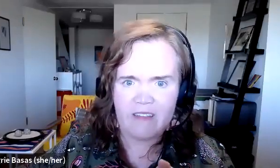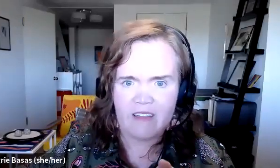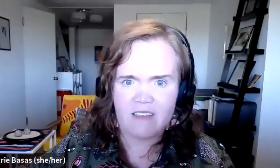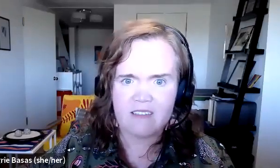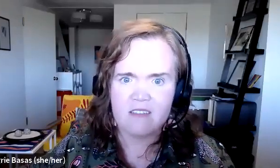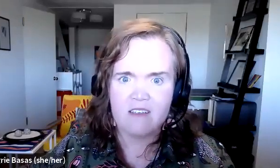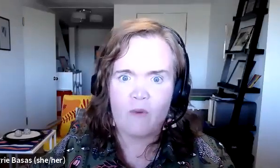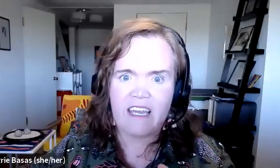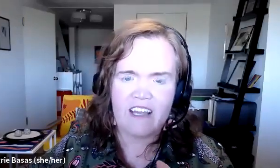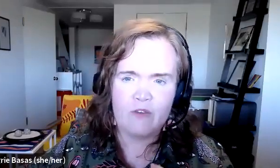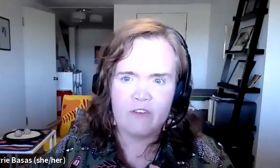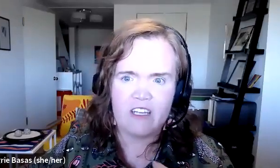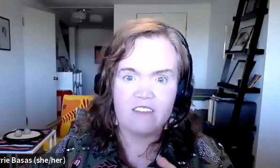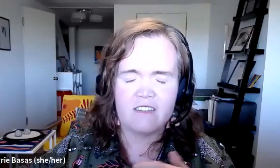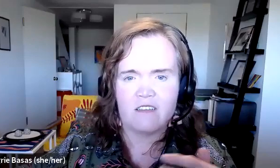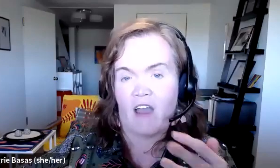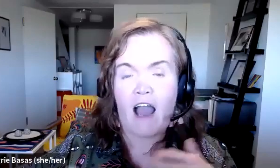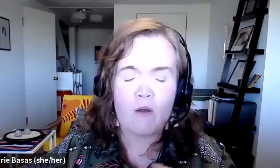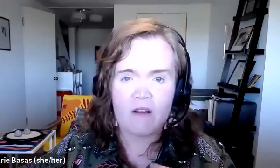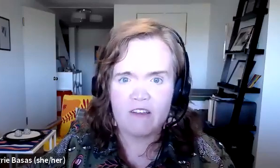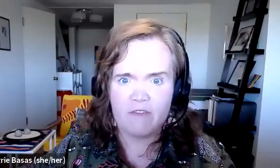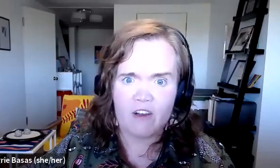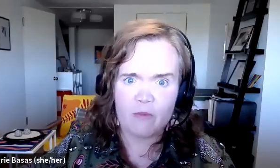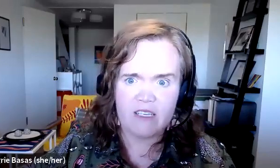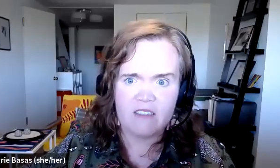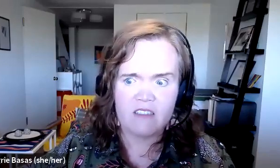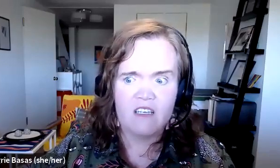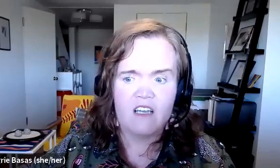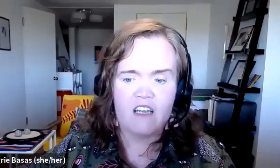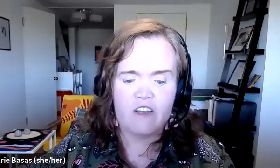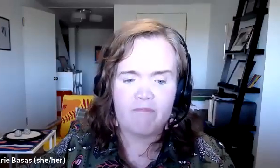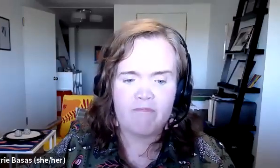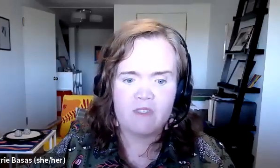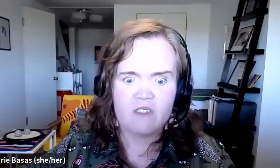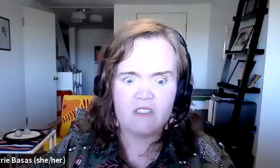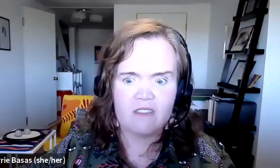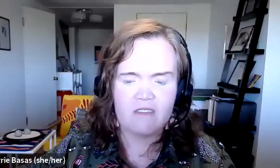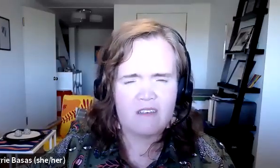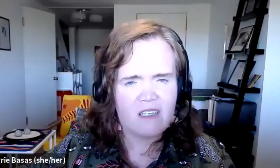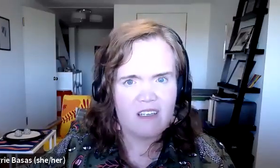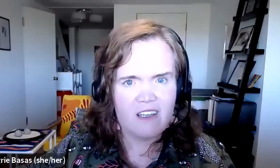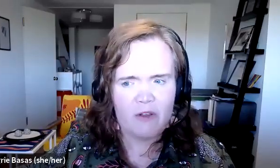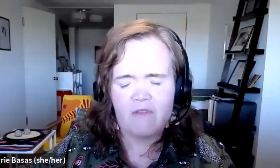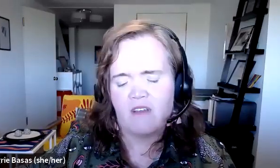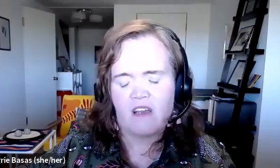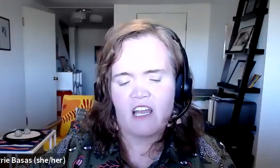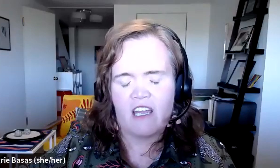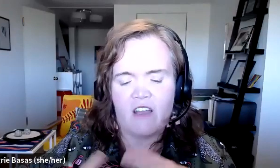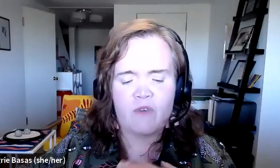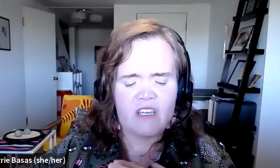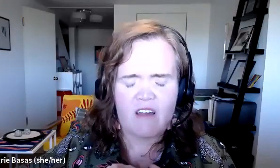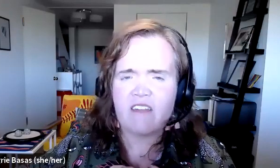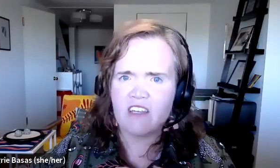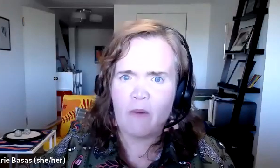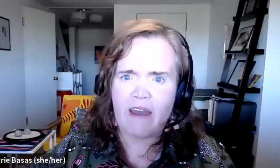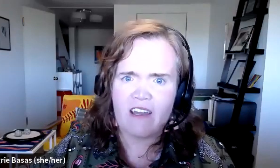you need this? Why can't you fit into our environment? So it just, I'm